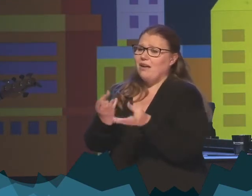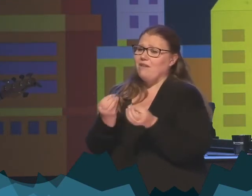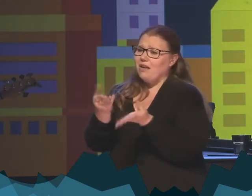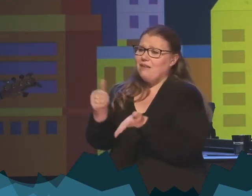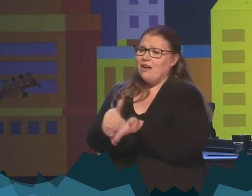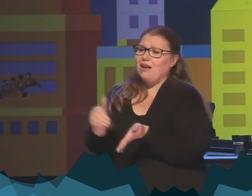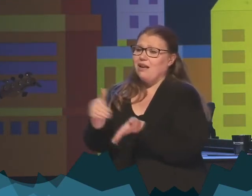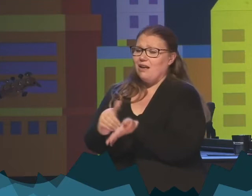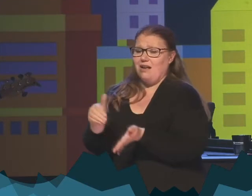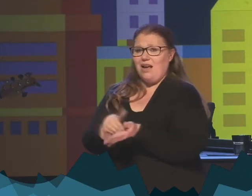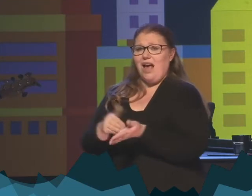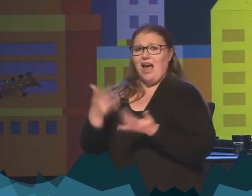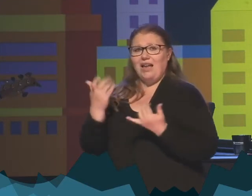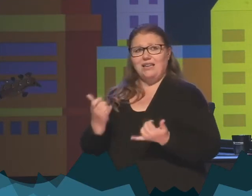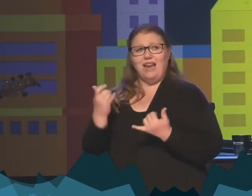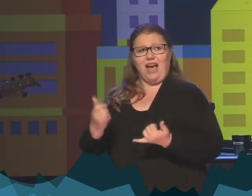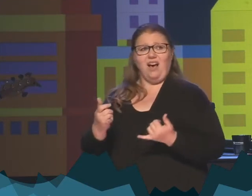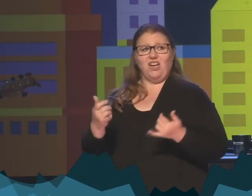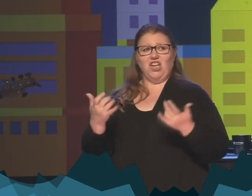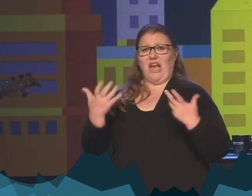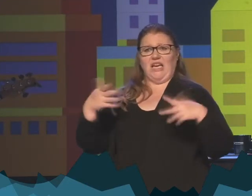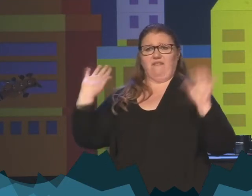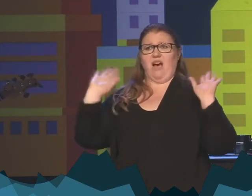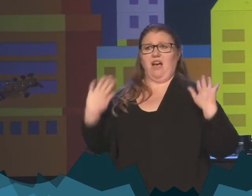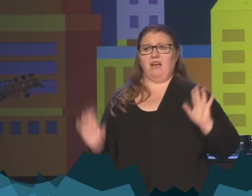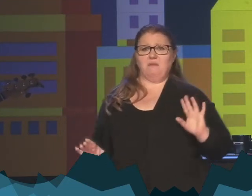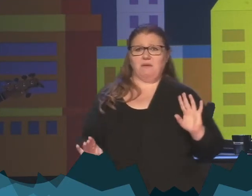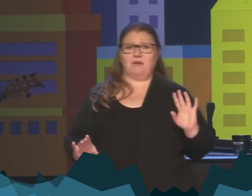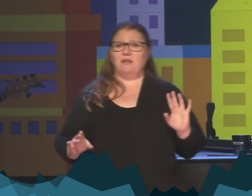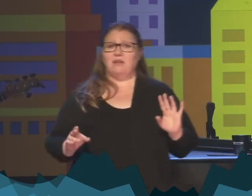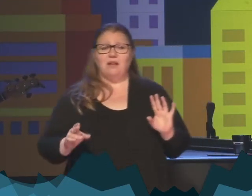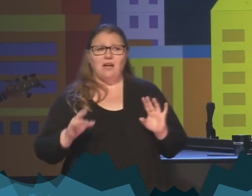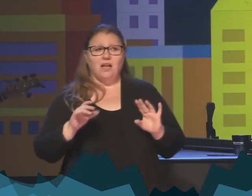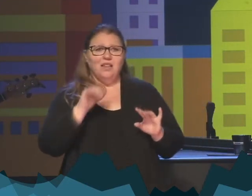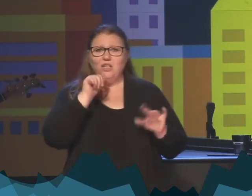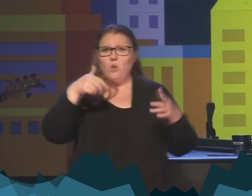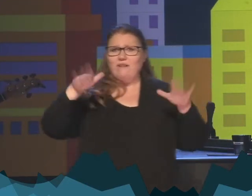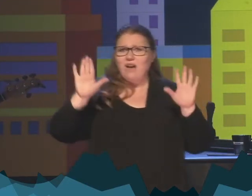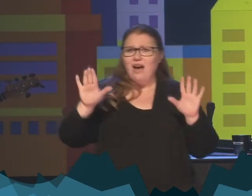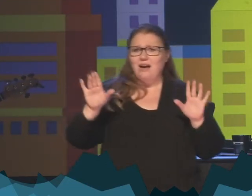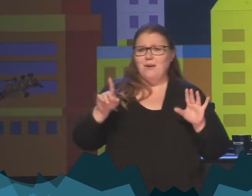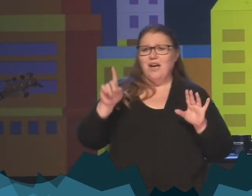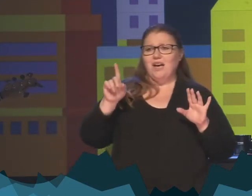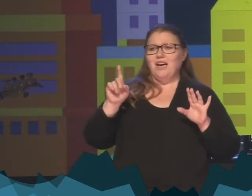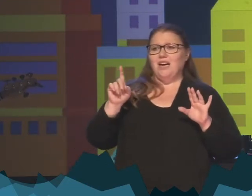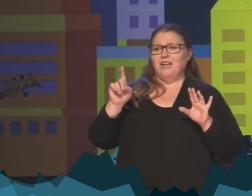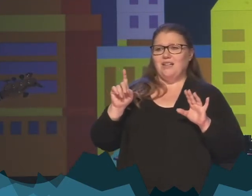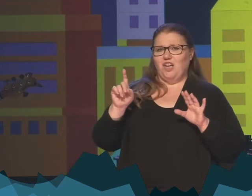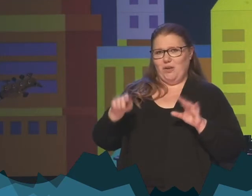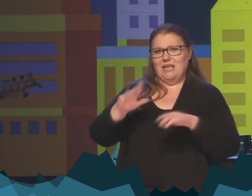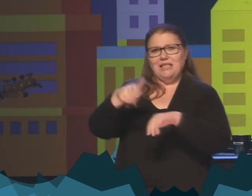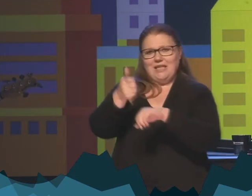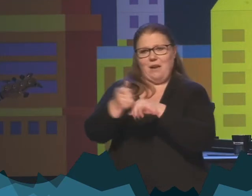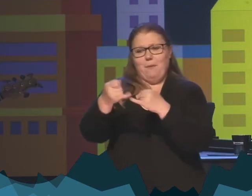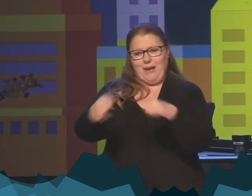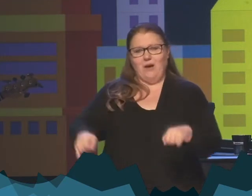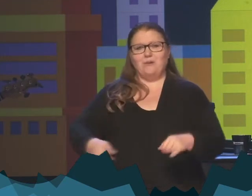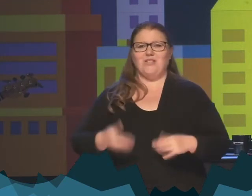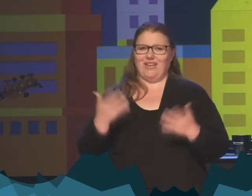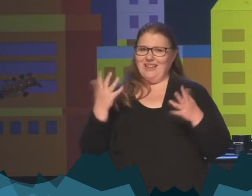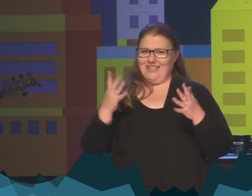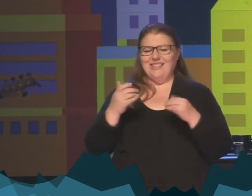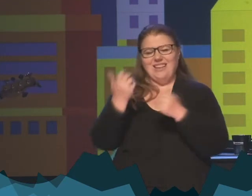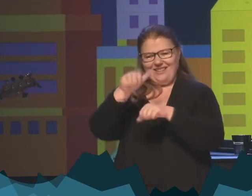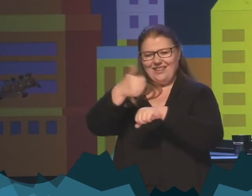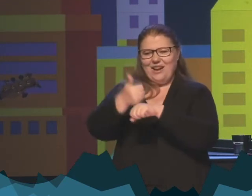given and given. And you're at the point of like throwing your hands up in the air and giving up. Rather than giving up, I would say giving in to a boundary, right? Set